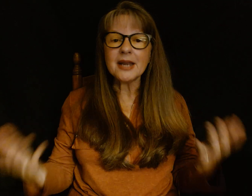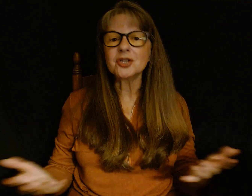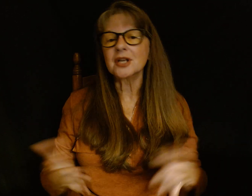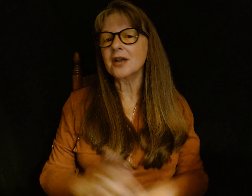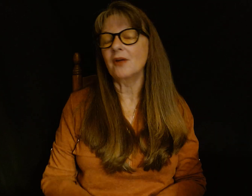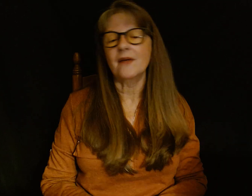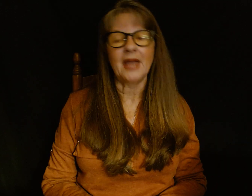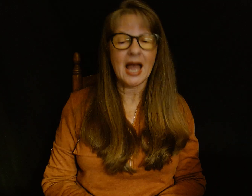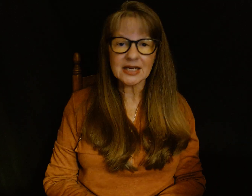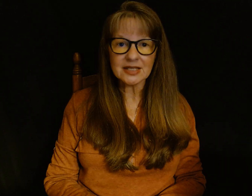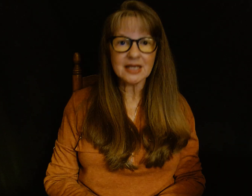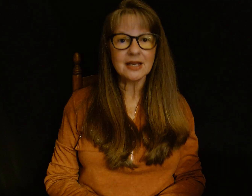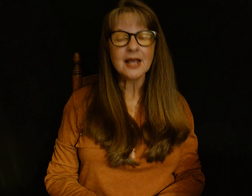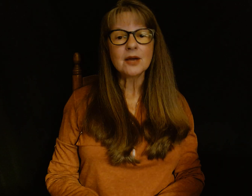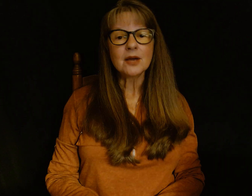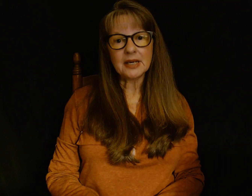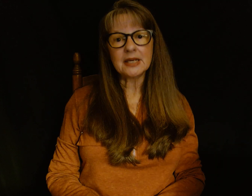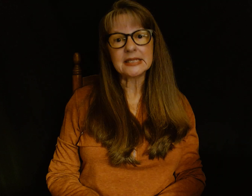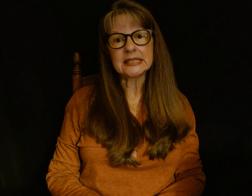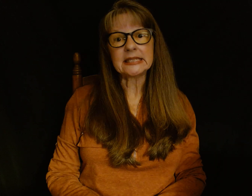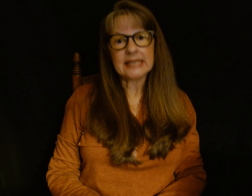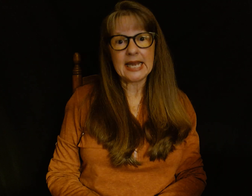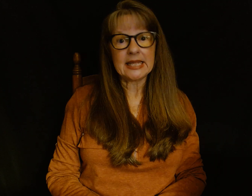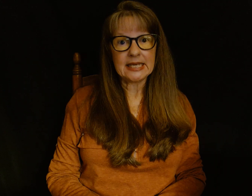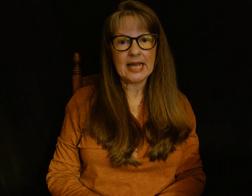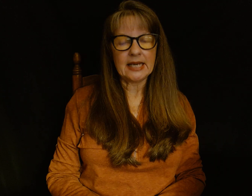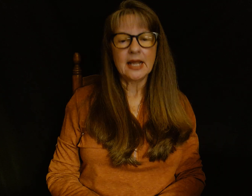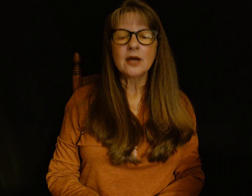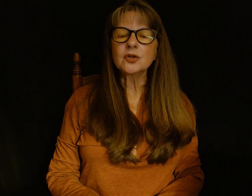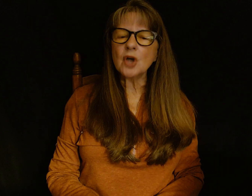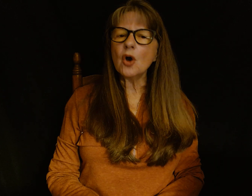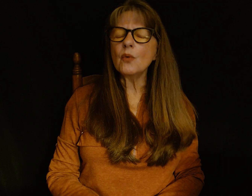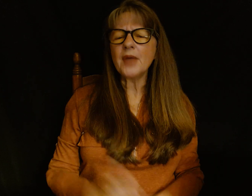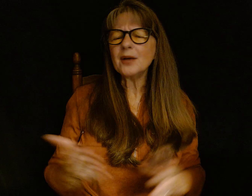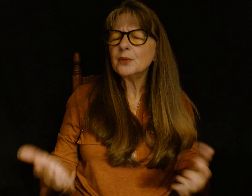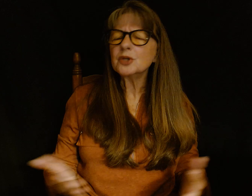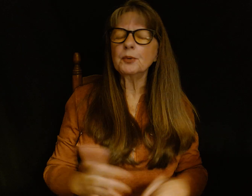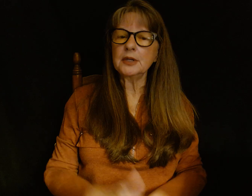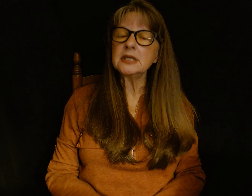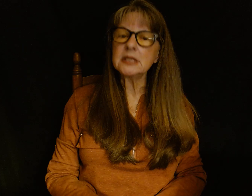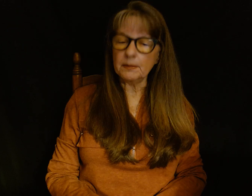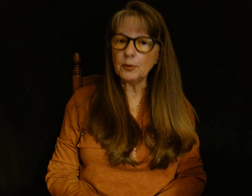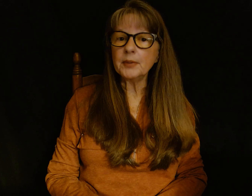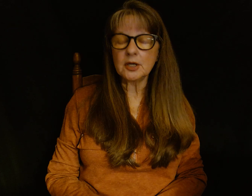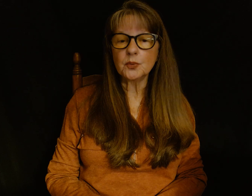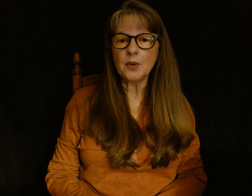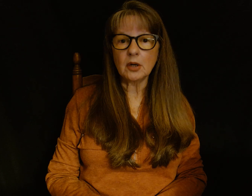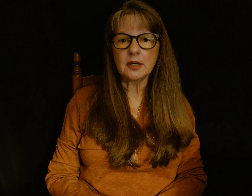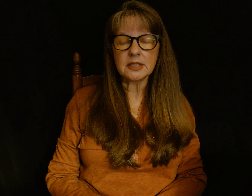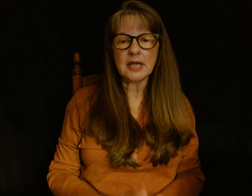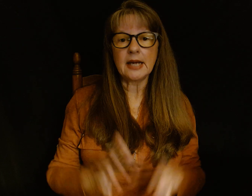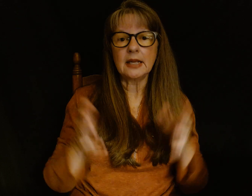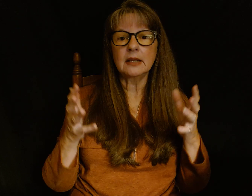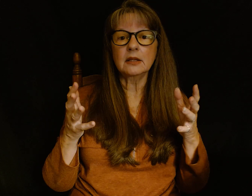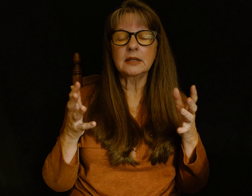and I don't have the accent, but it is Day of the Dead. So that one's pretty simple because we are going to sign it